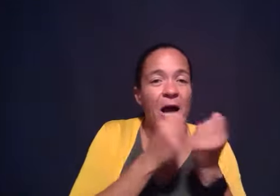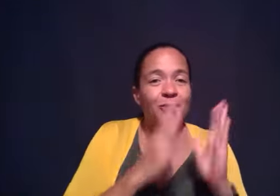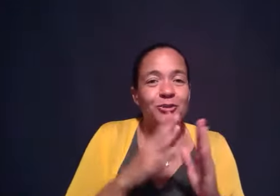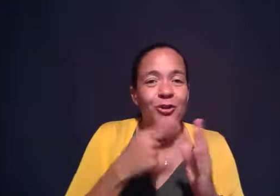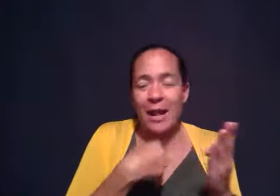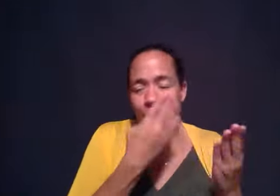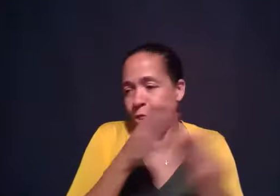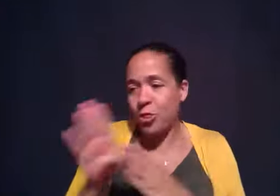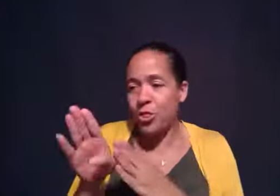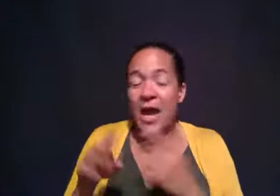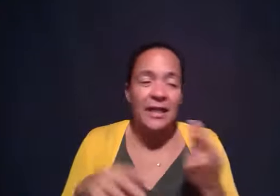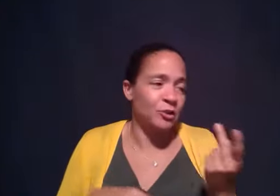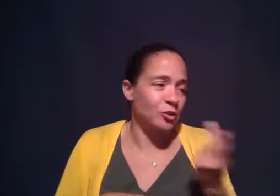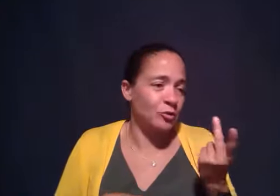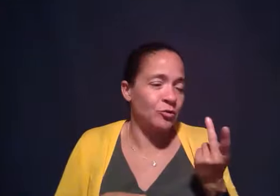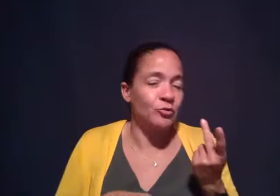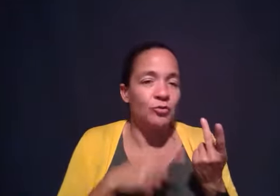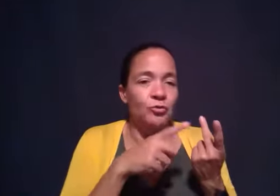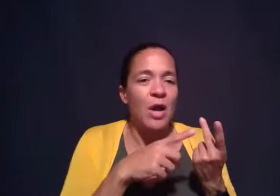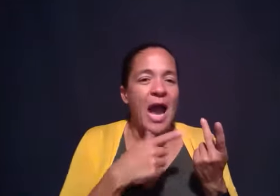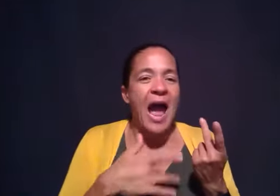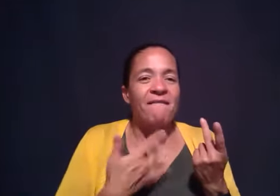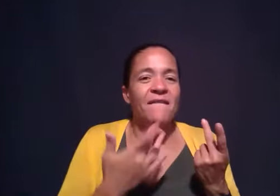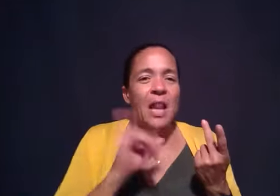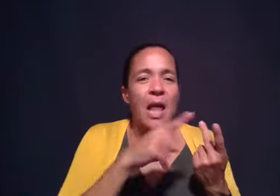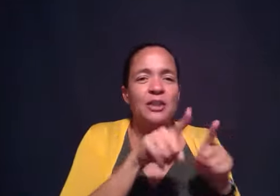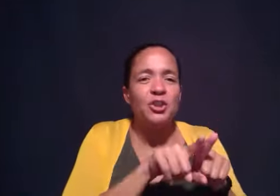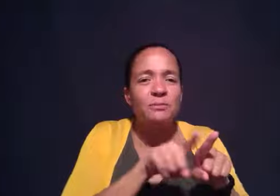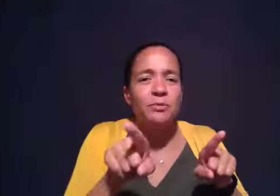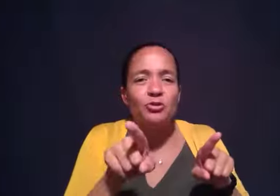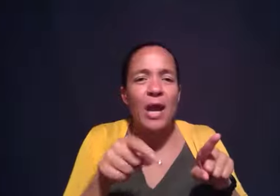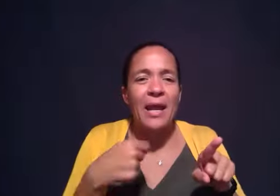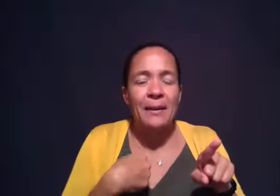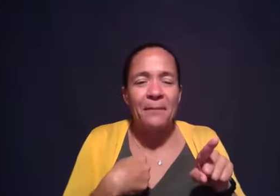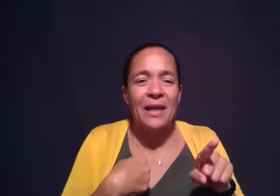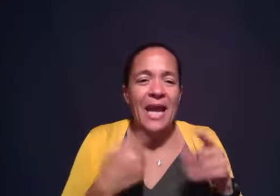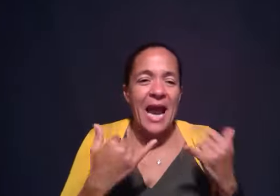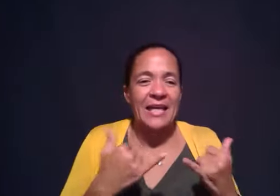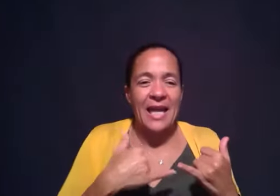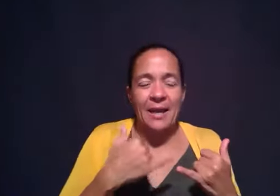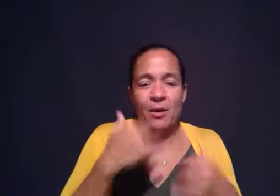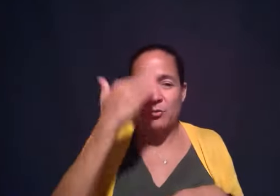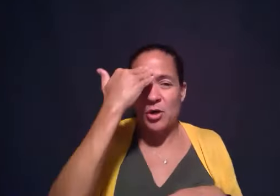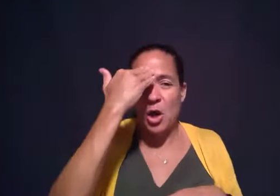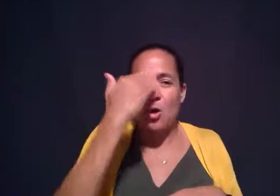I felt like she had betrayed something. I now know that it was a pretty big misunderstanding, but at the